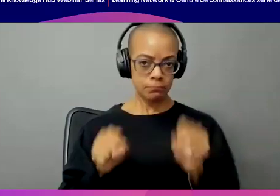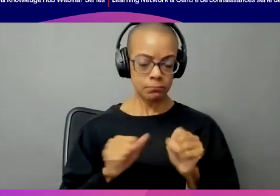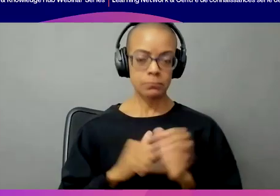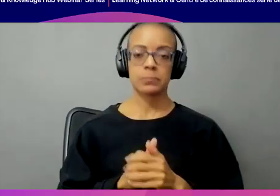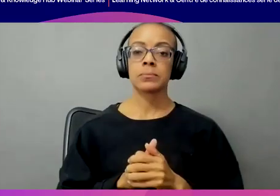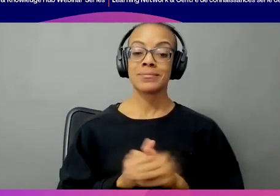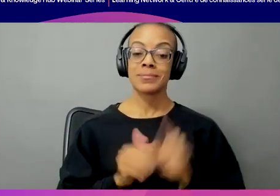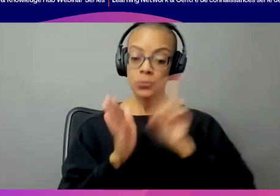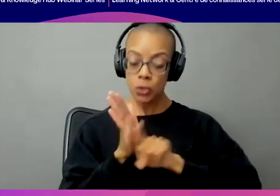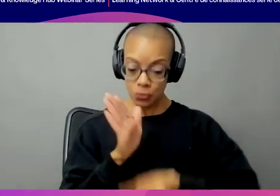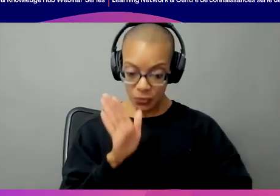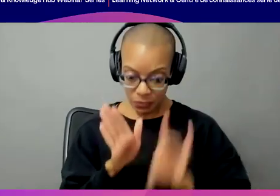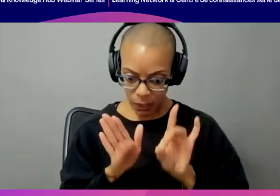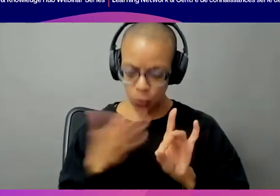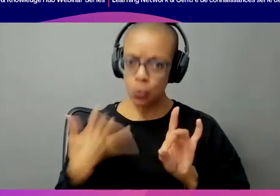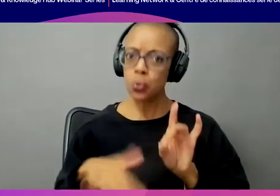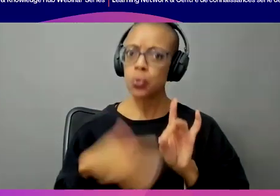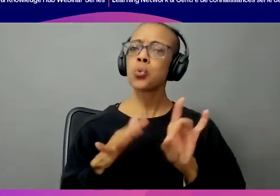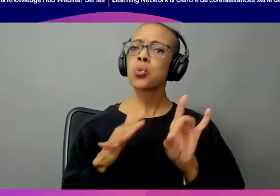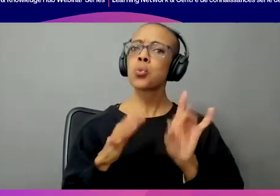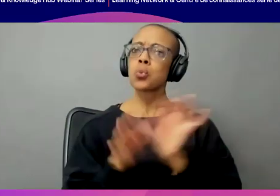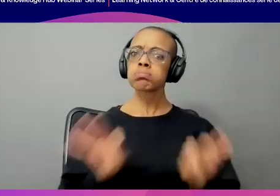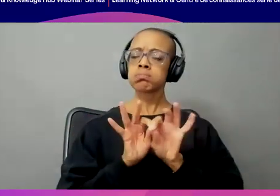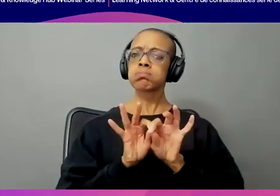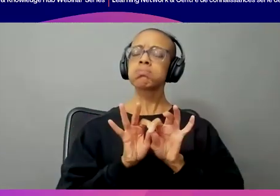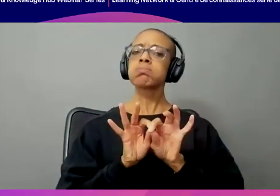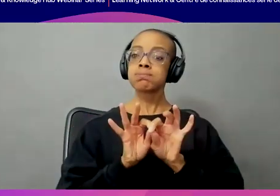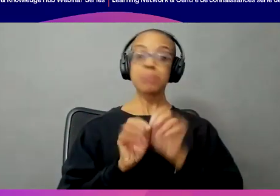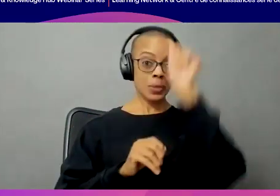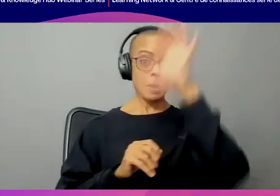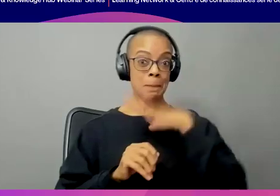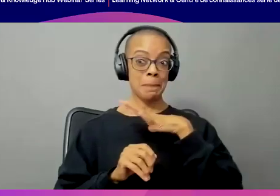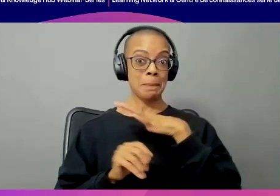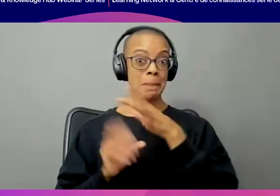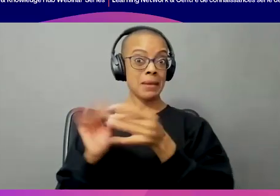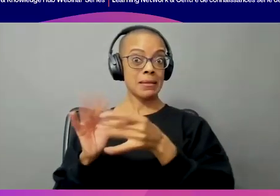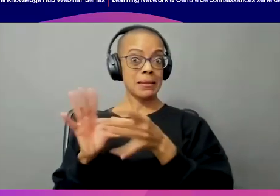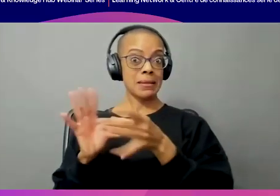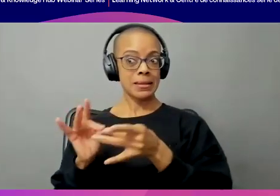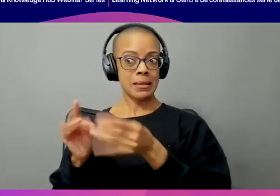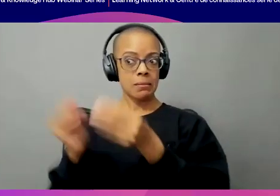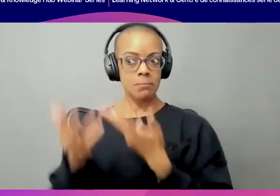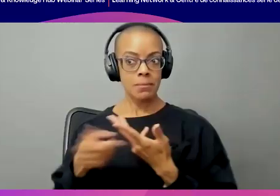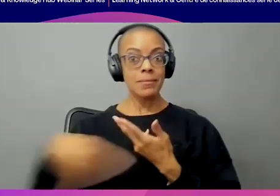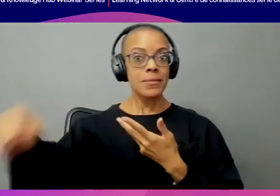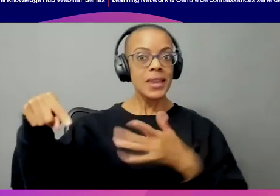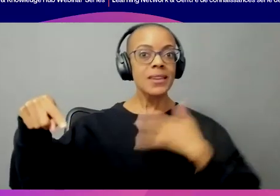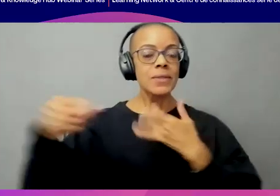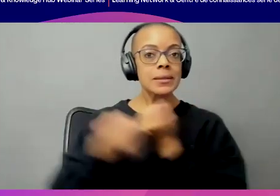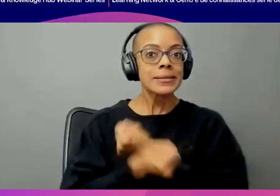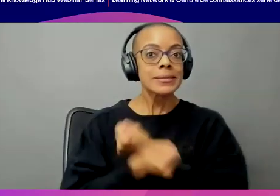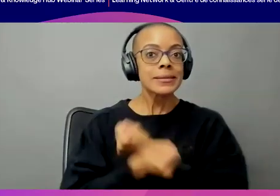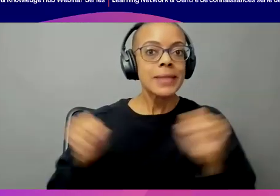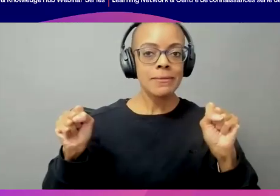that I think is extremely significant is that the men report feeling safer and less